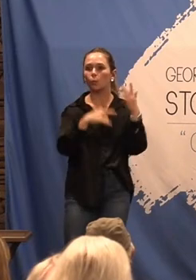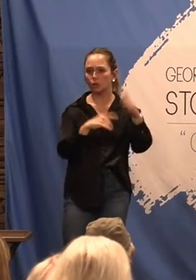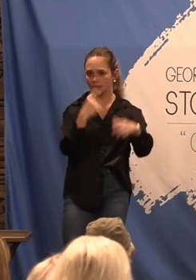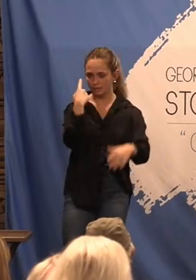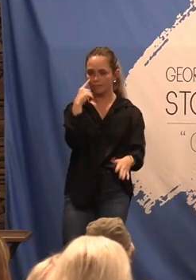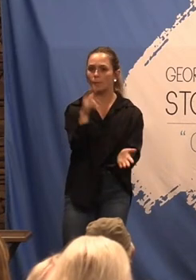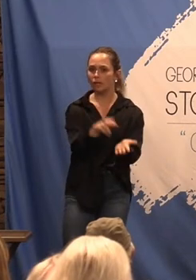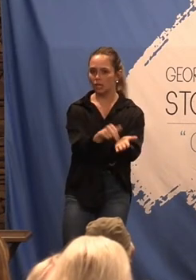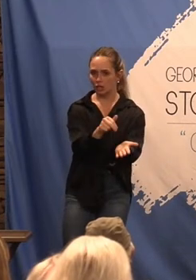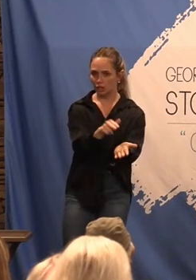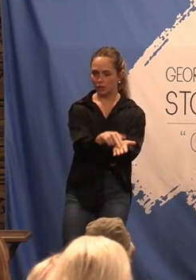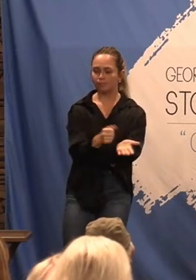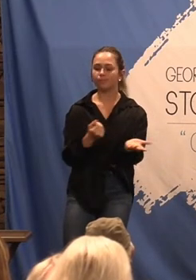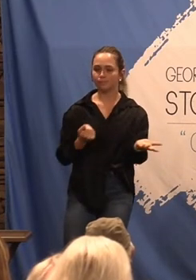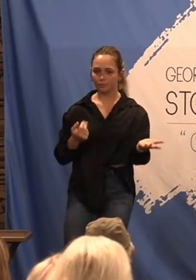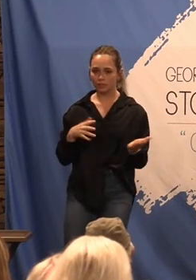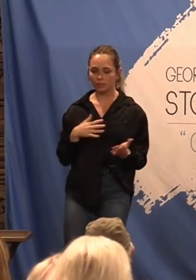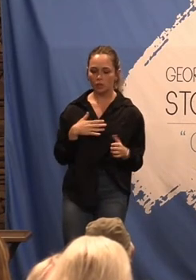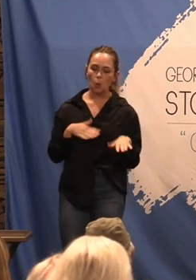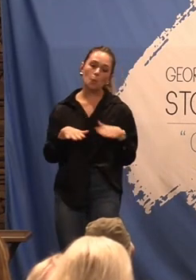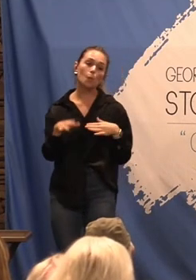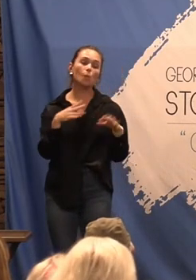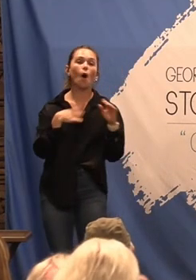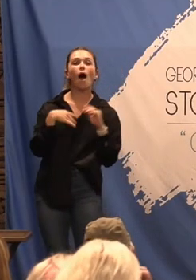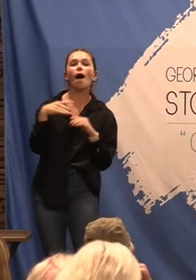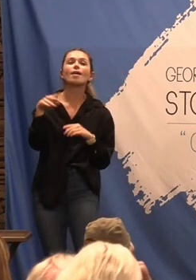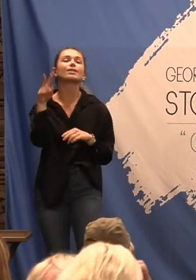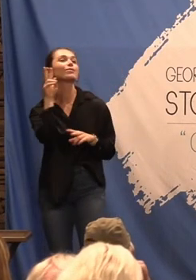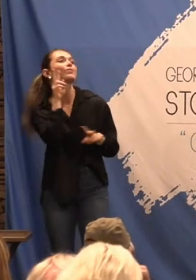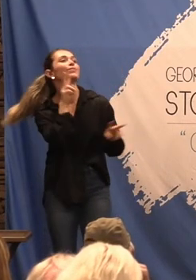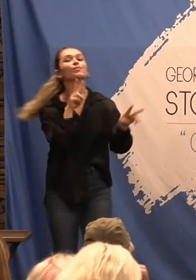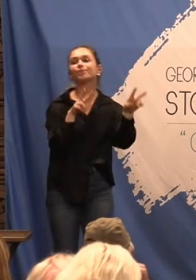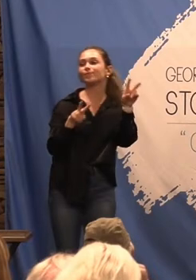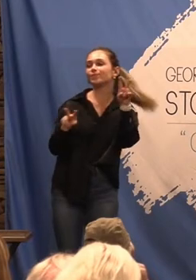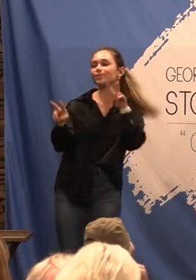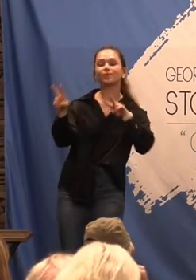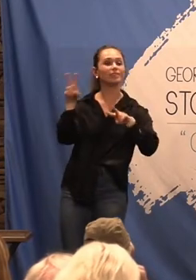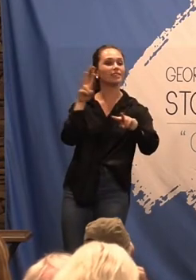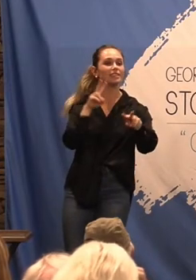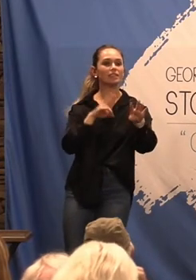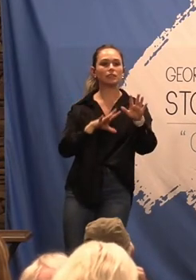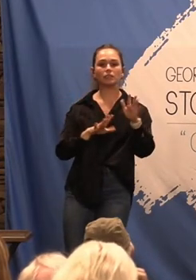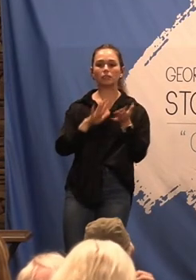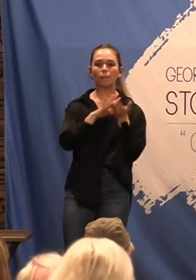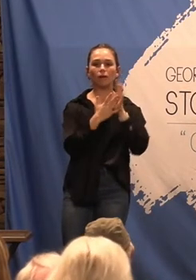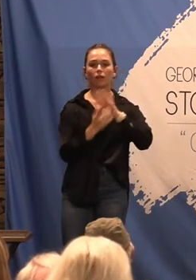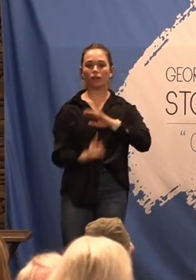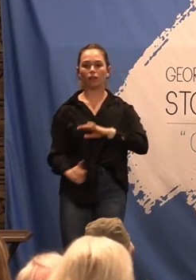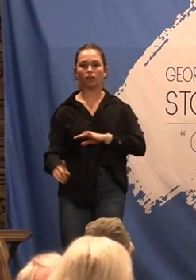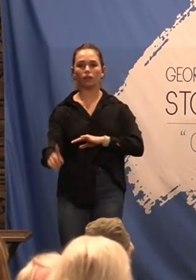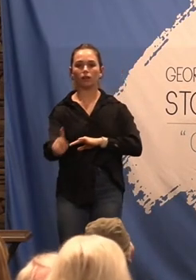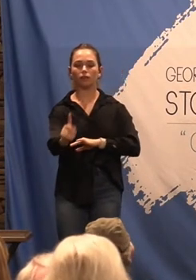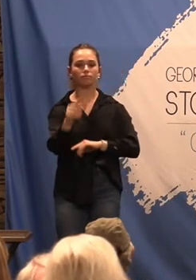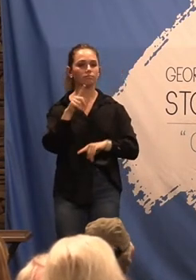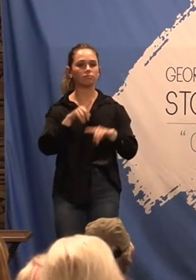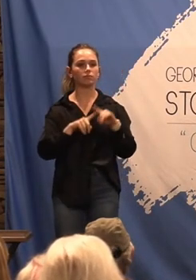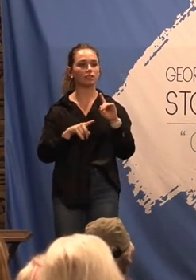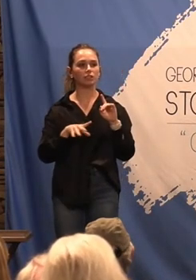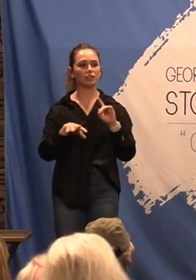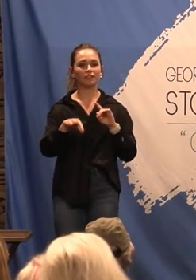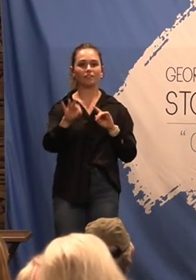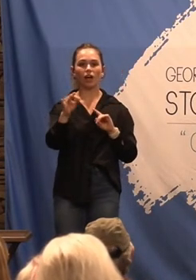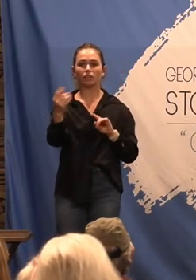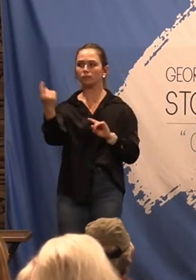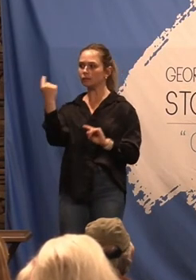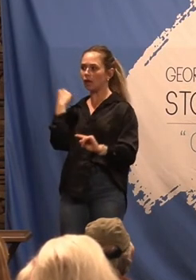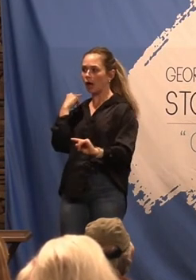butter. Walking and daydreaming, she soon found she lost her way and could not find it behind